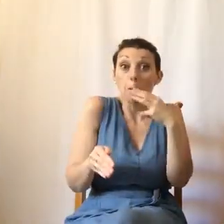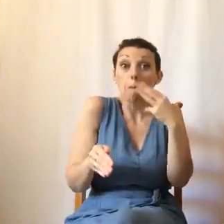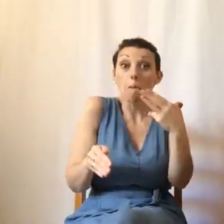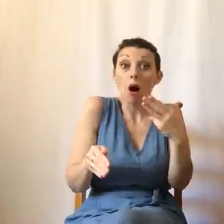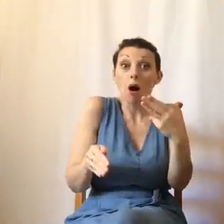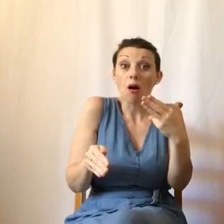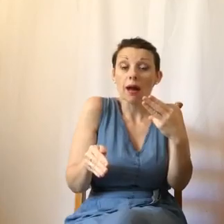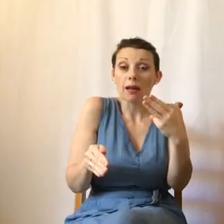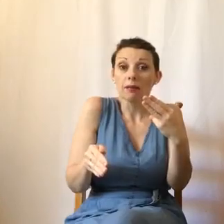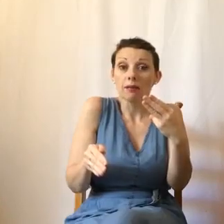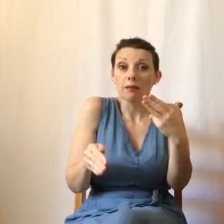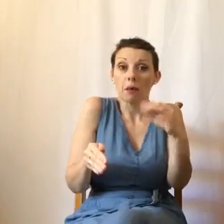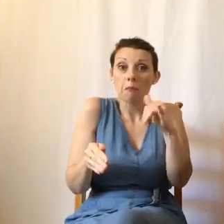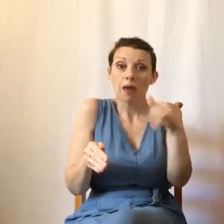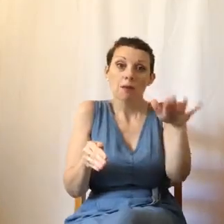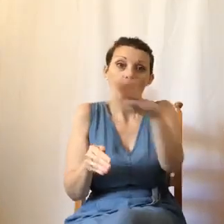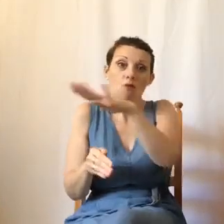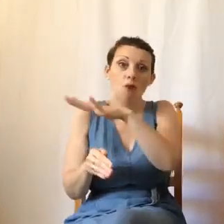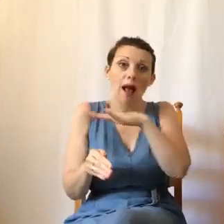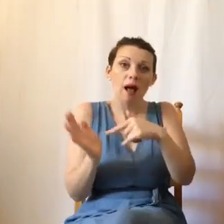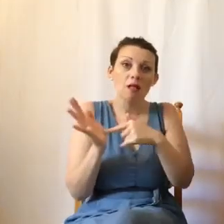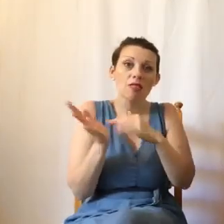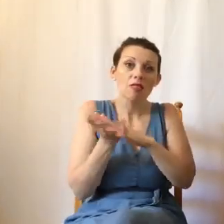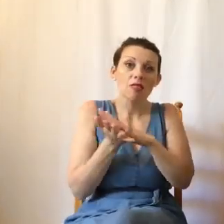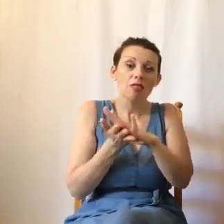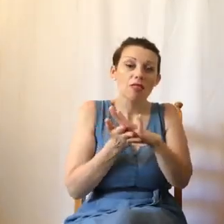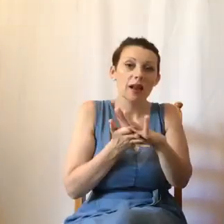or somewhere in Thanet.